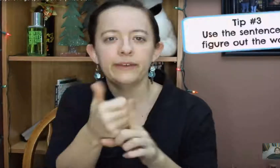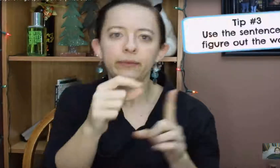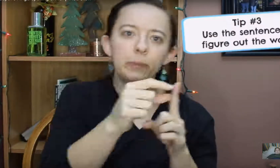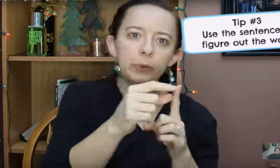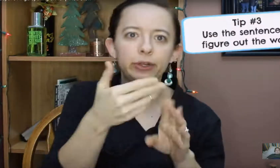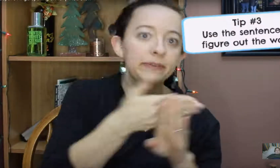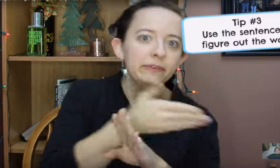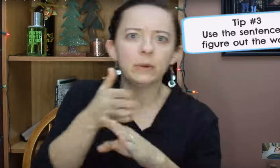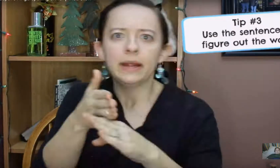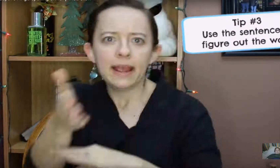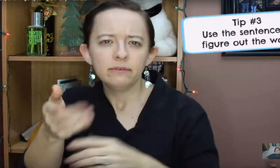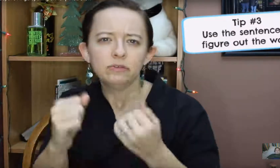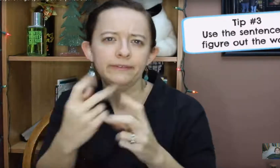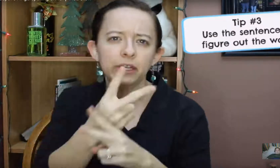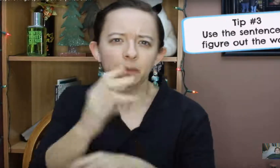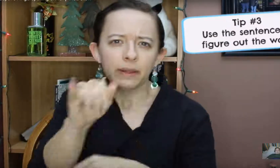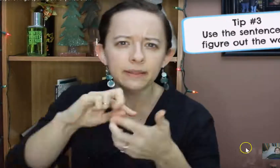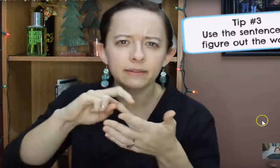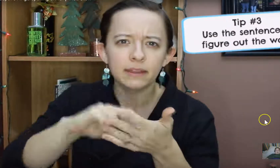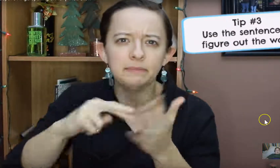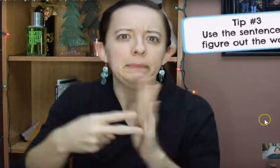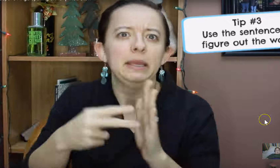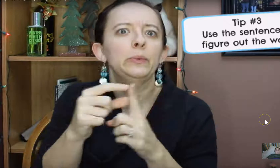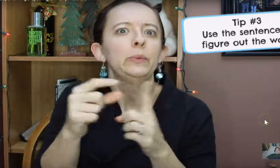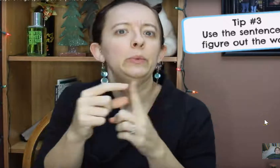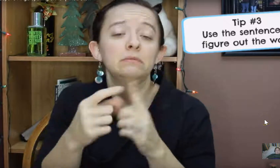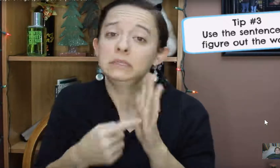maybe that'll be the most beneficial thing to you. Oops, sorry, I went back. I didn't mean to.